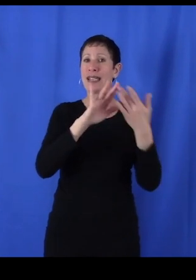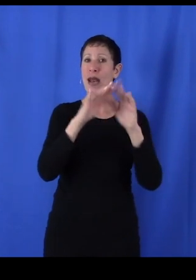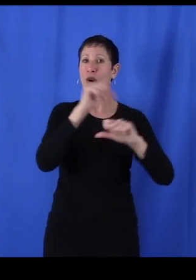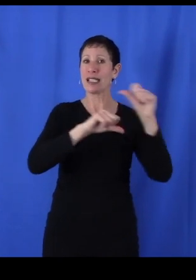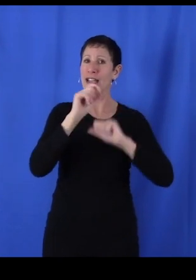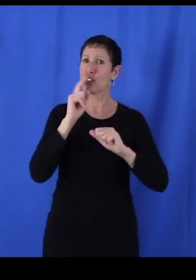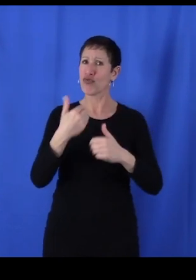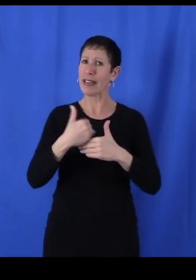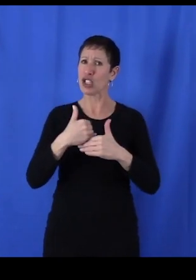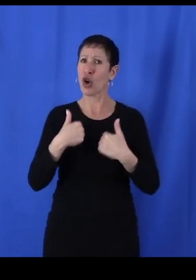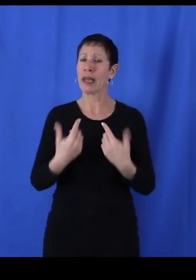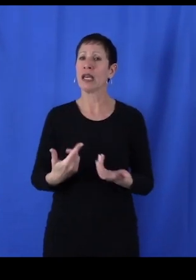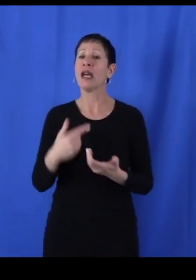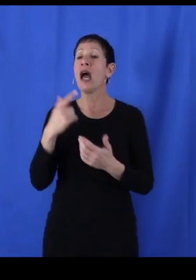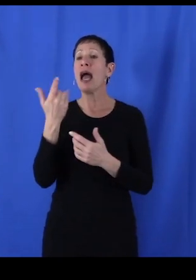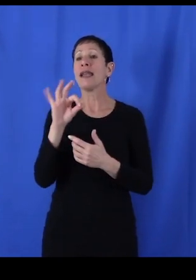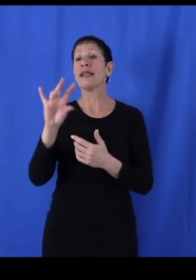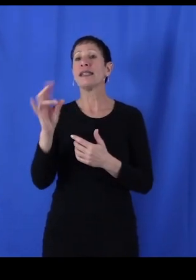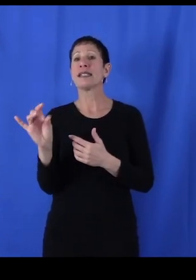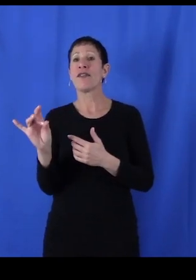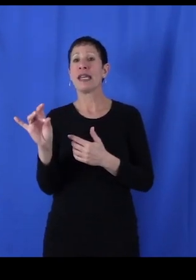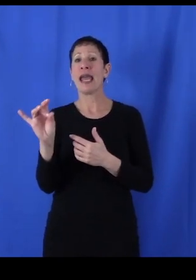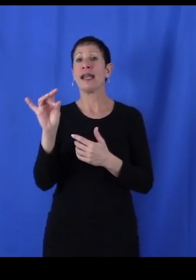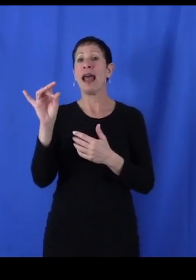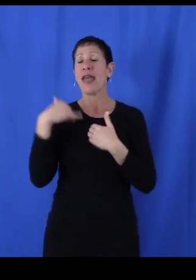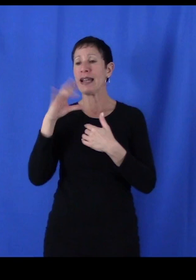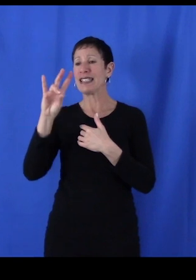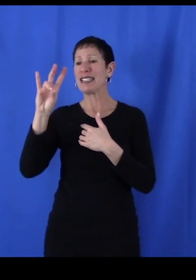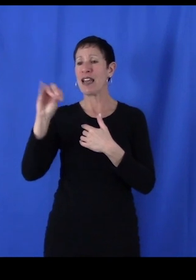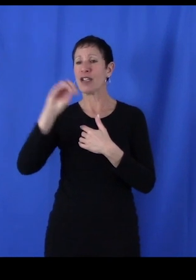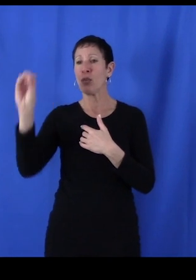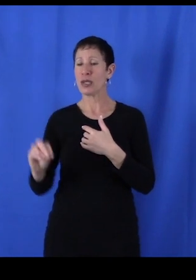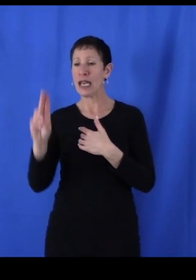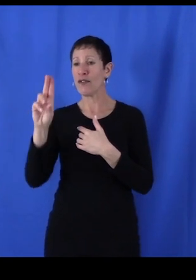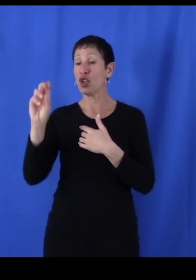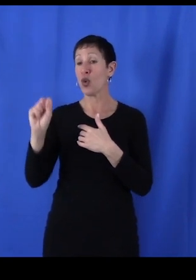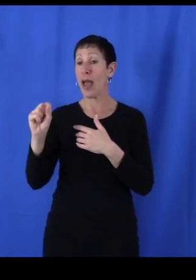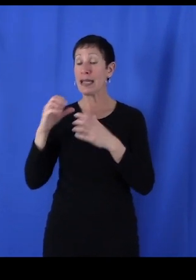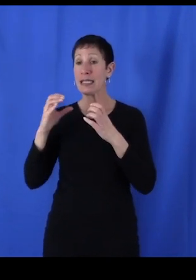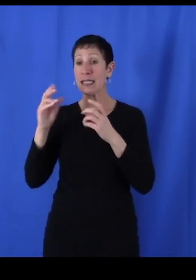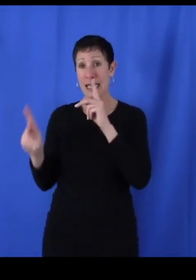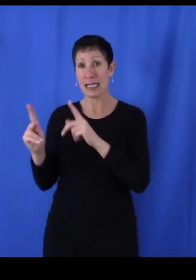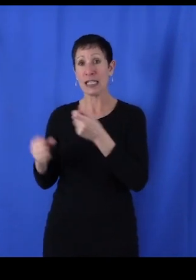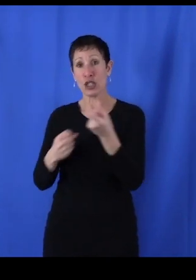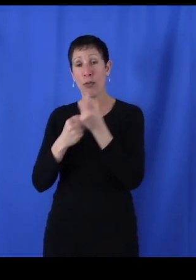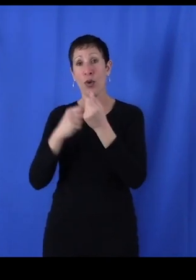in 1948, there was 70% of US citizens supported public